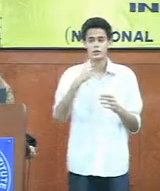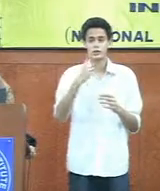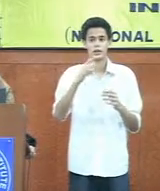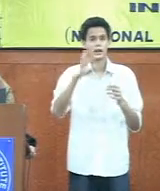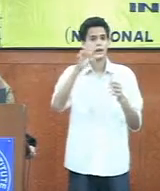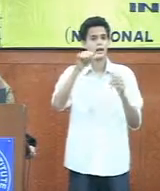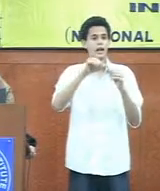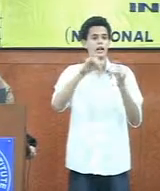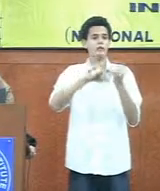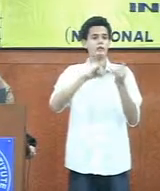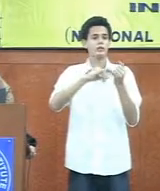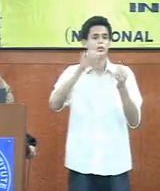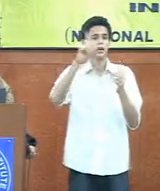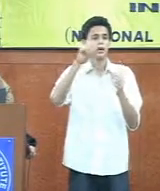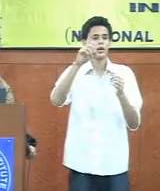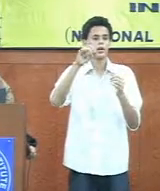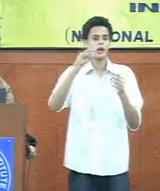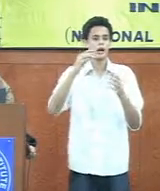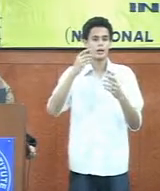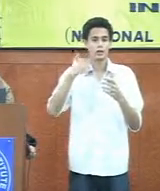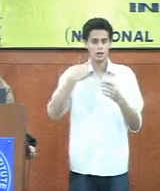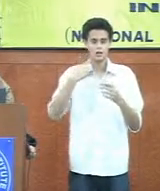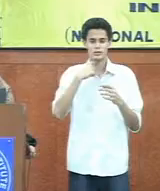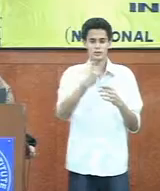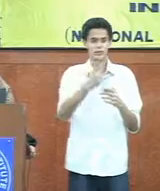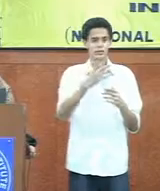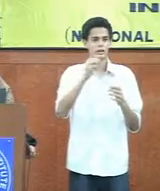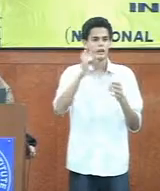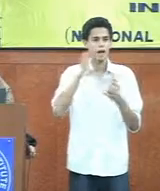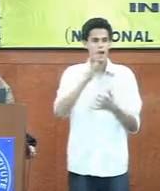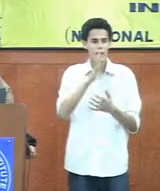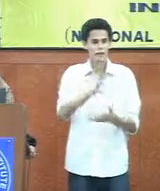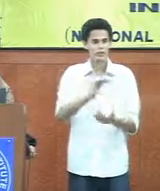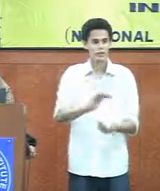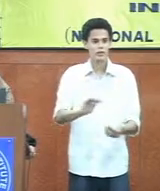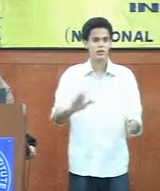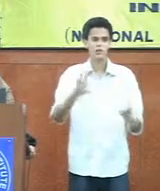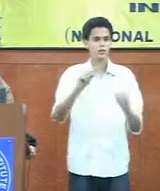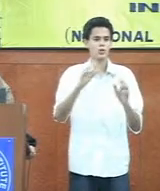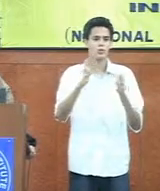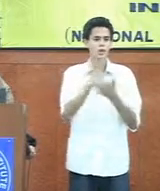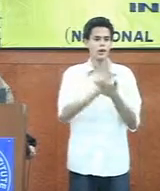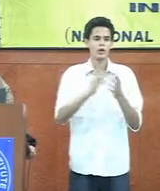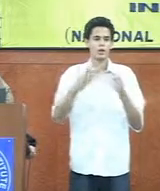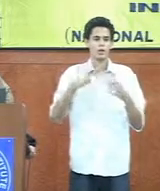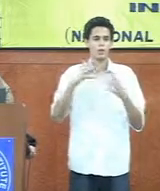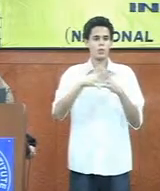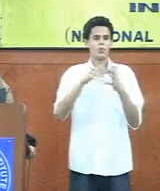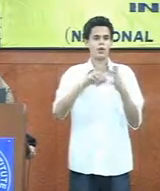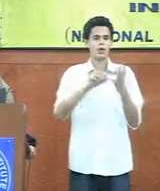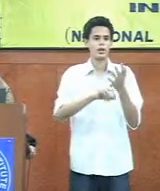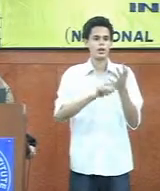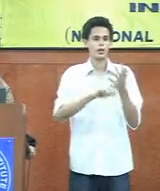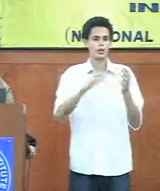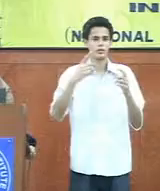a class 1 heir. These heirs whom I have mentioned are not part of the